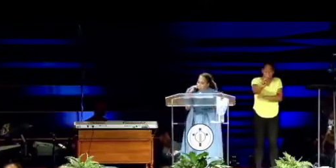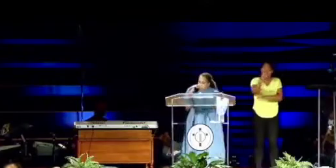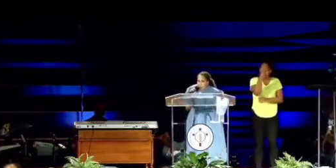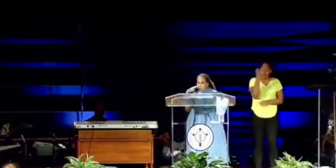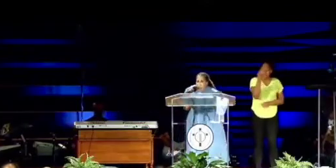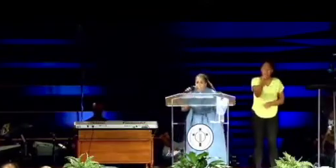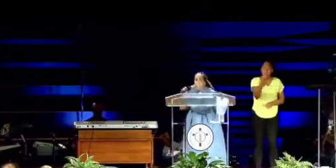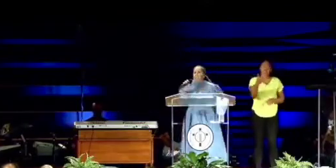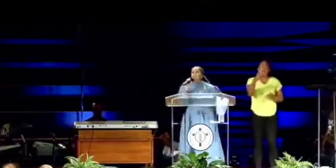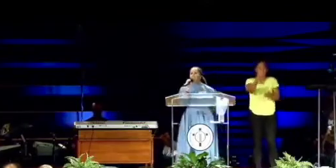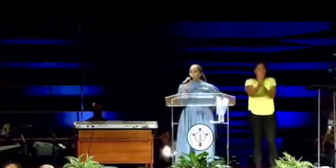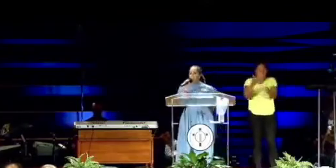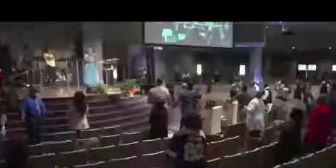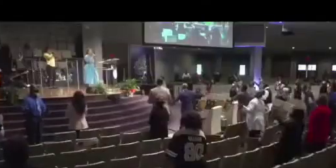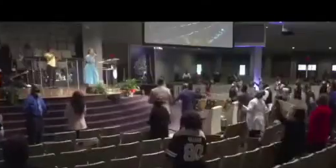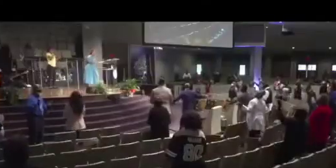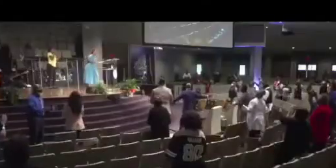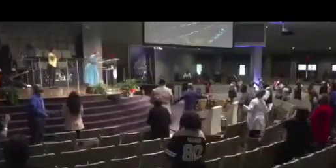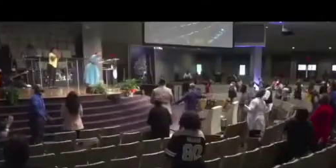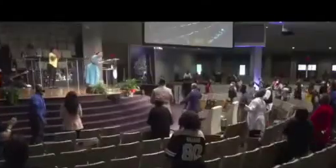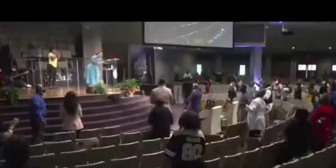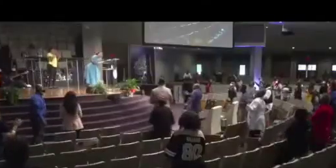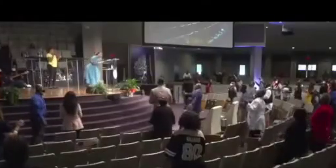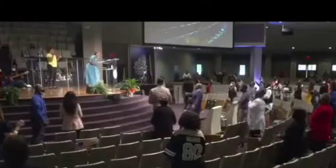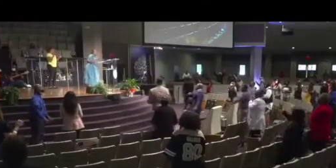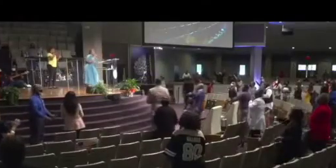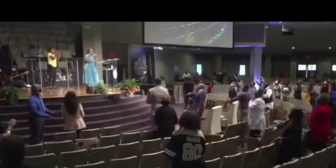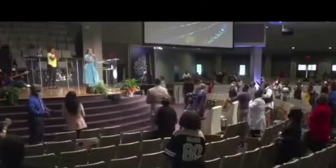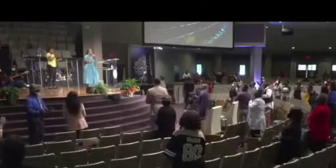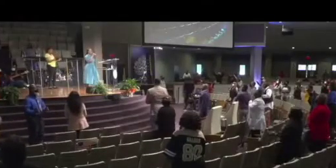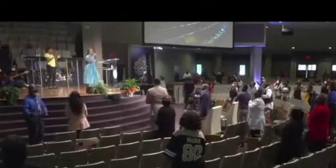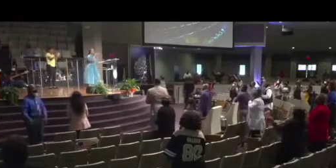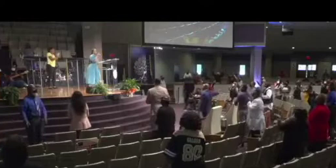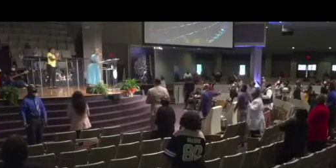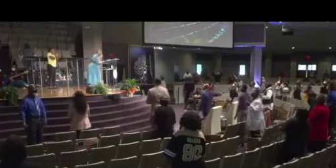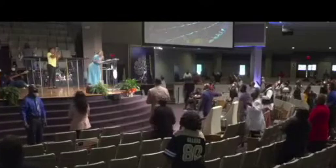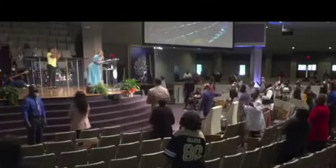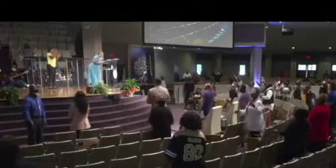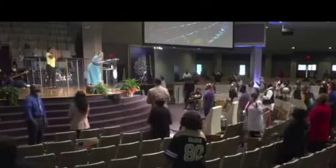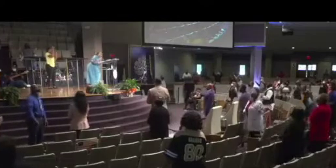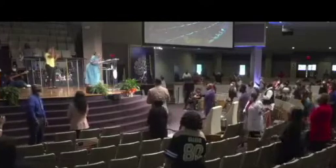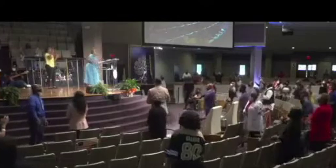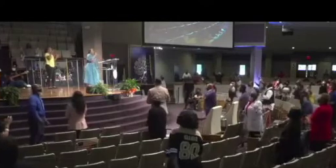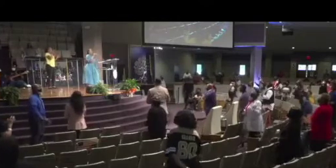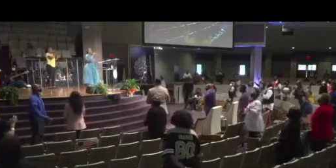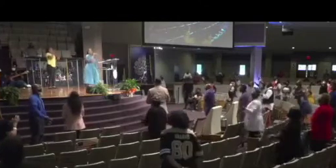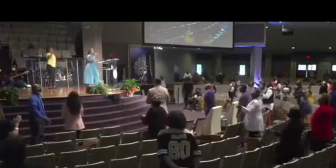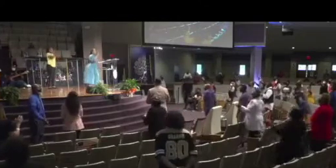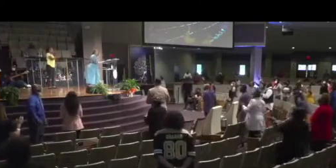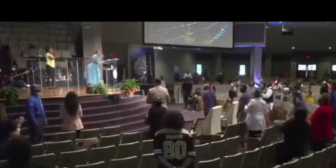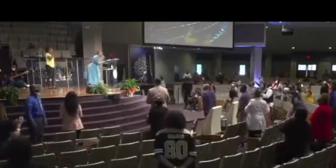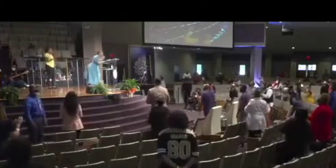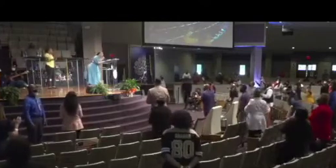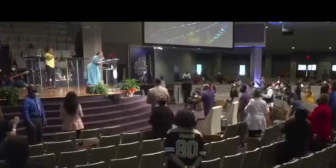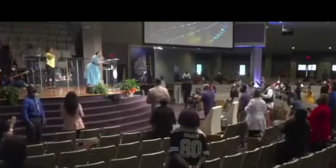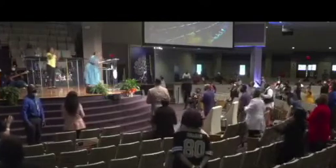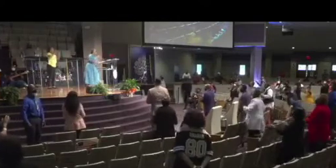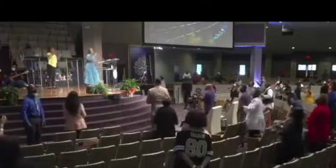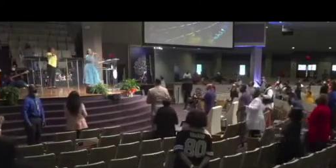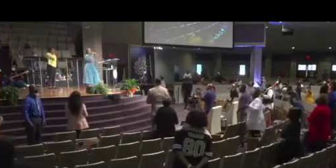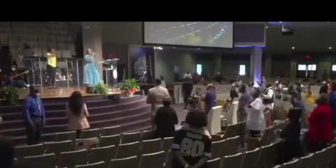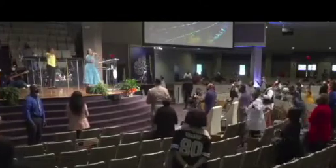rejection, every negative thought, and telling by the power invested in me,